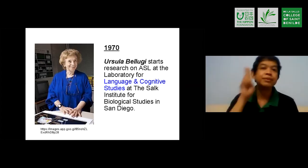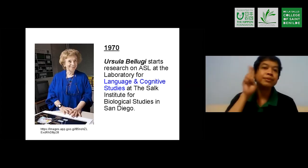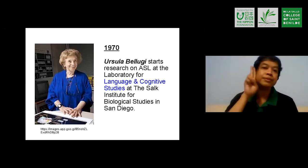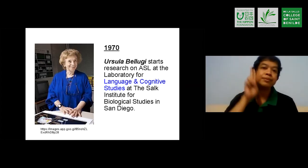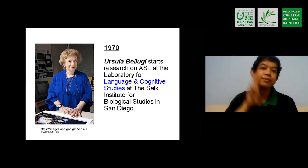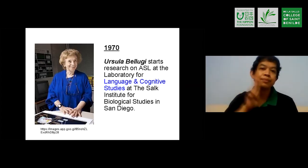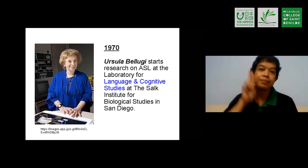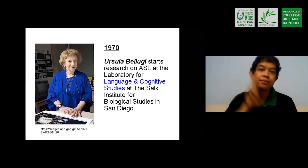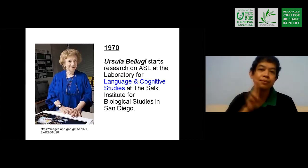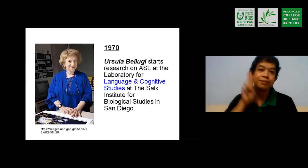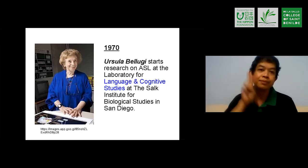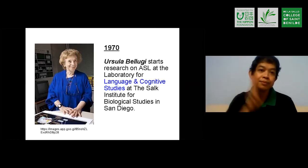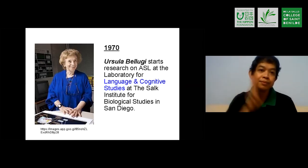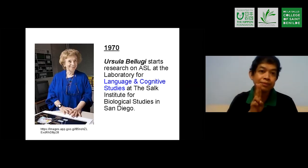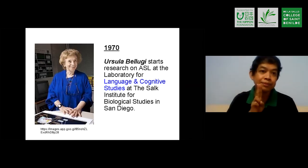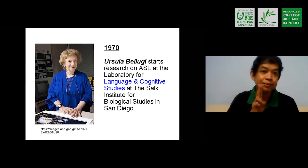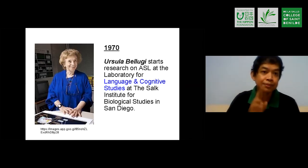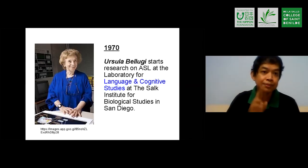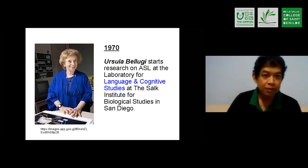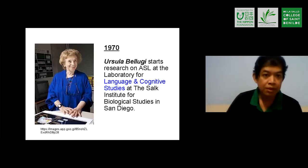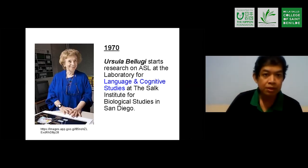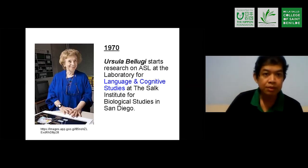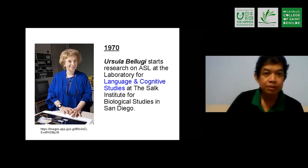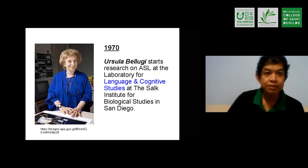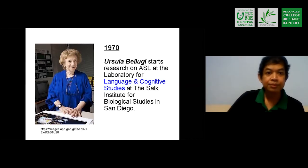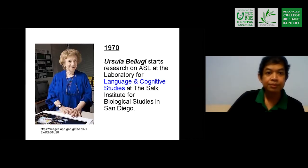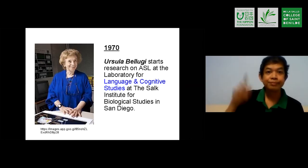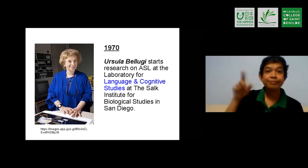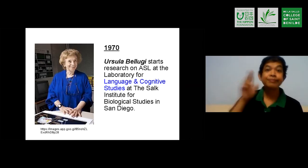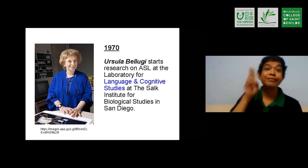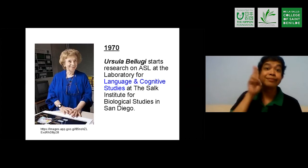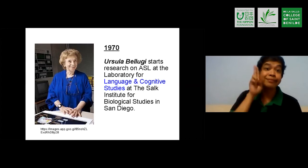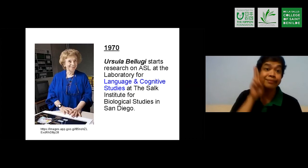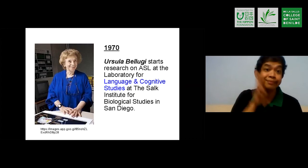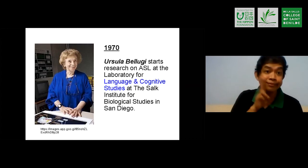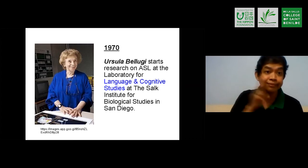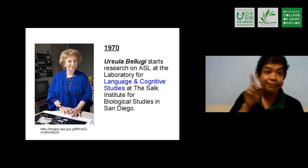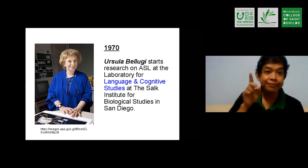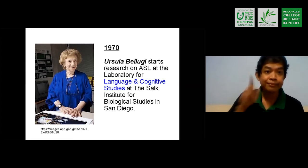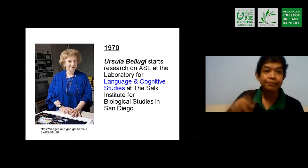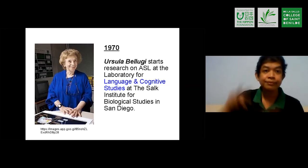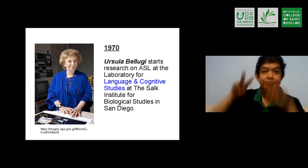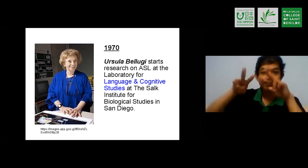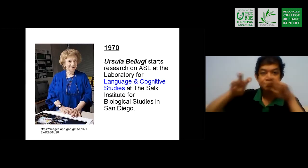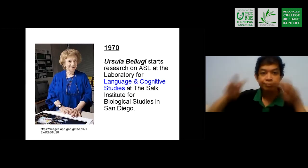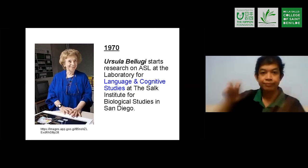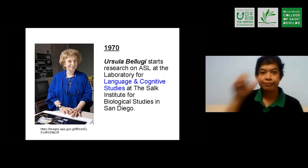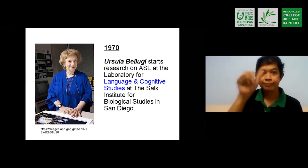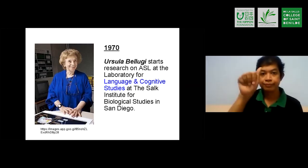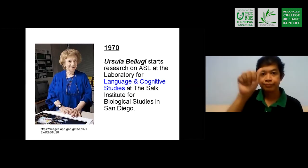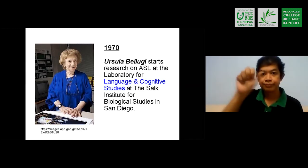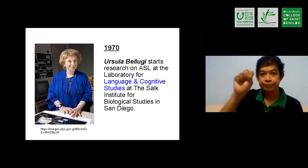Ursula Belluji, and this is her name sign, Right.